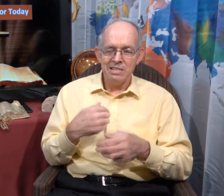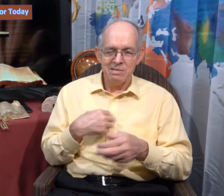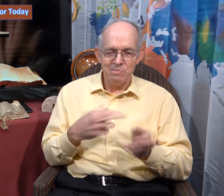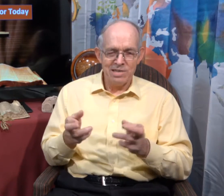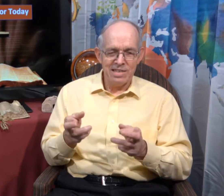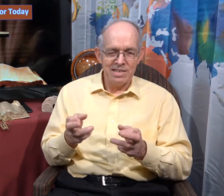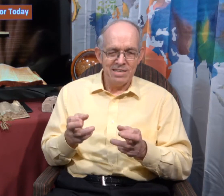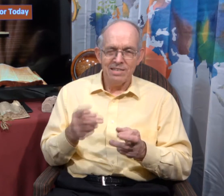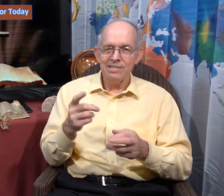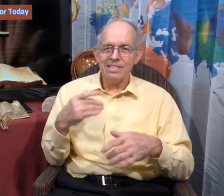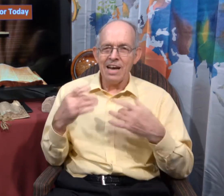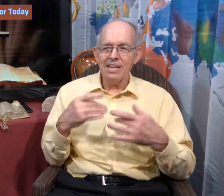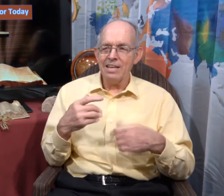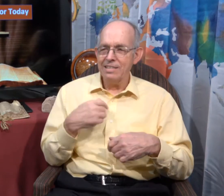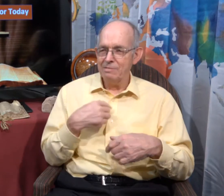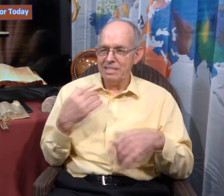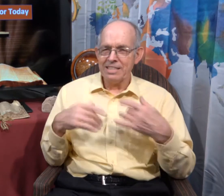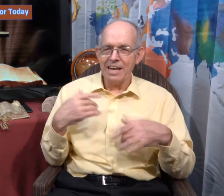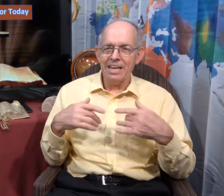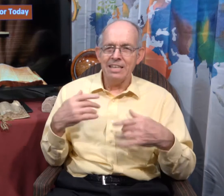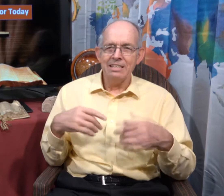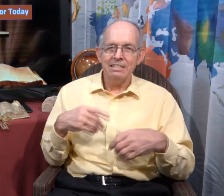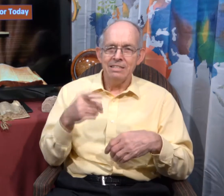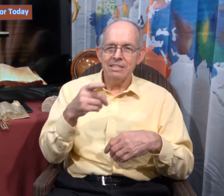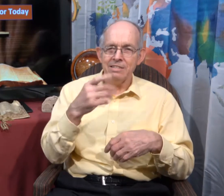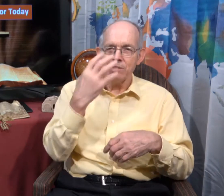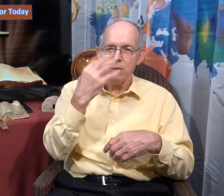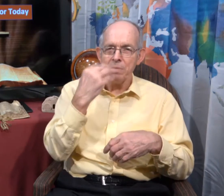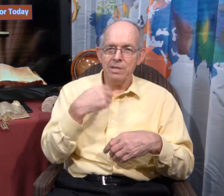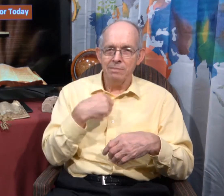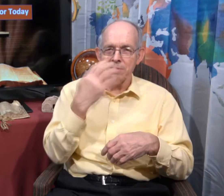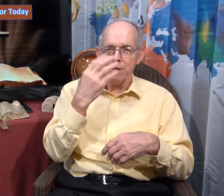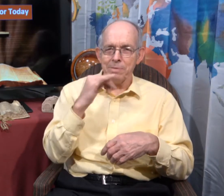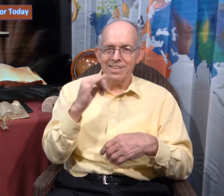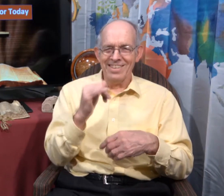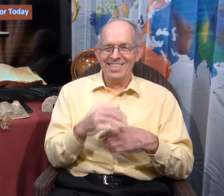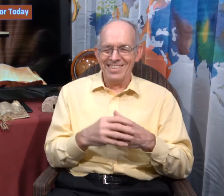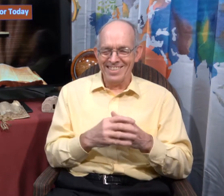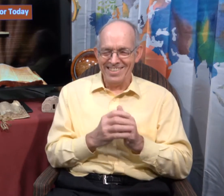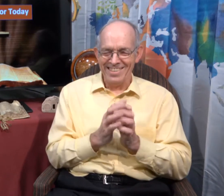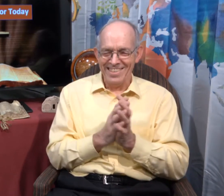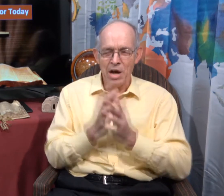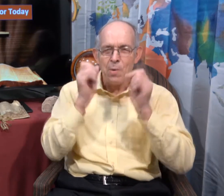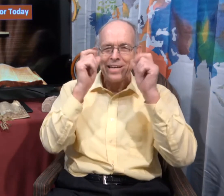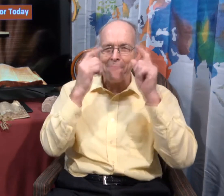I'm ready. You shy? Me shy? You sleepy? Me sleepy? Wake up, your